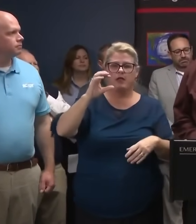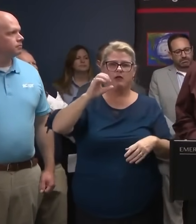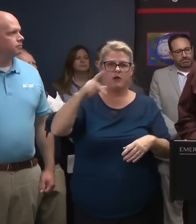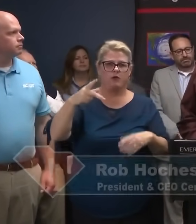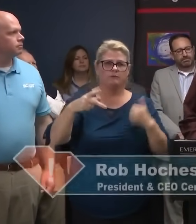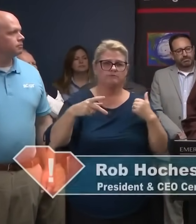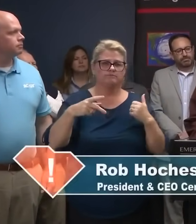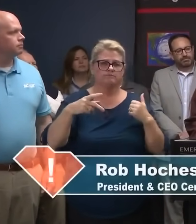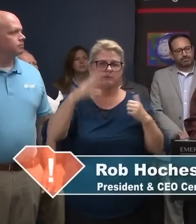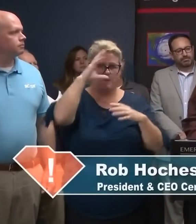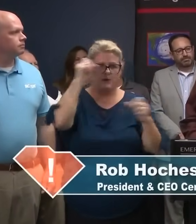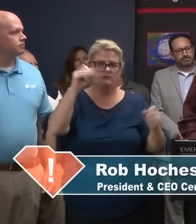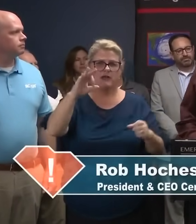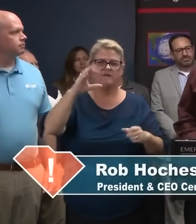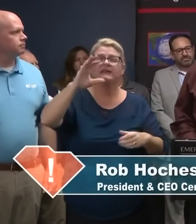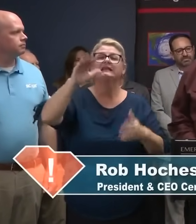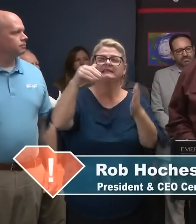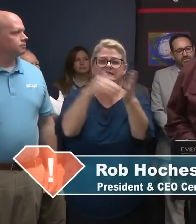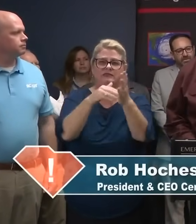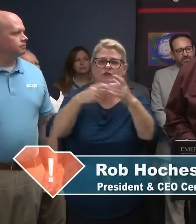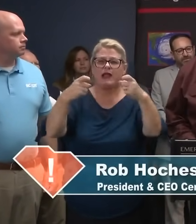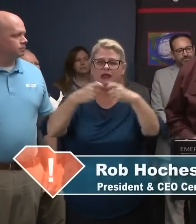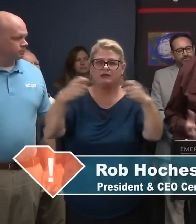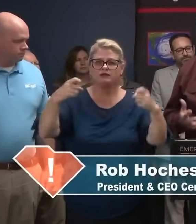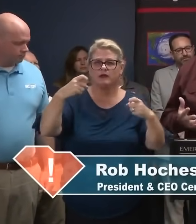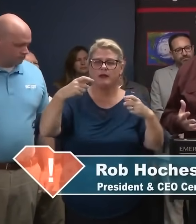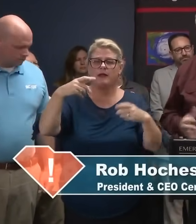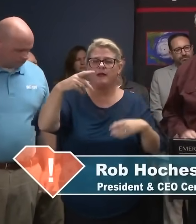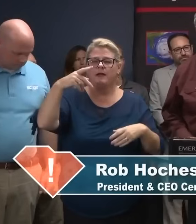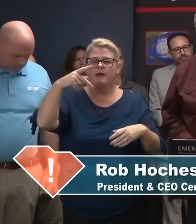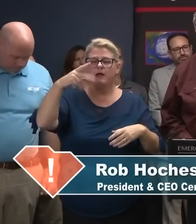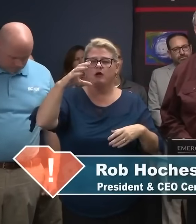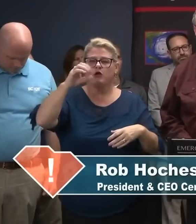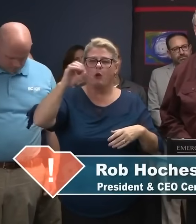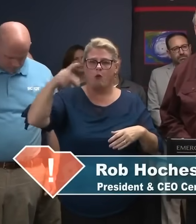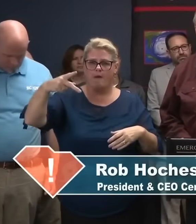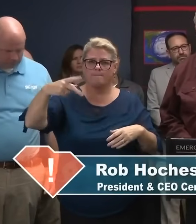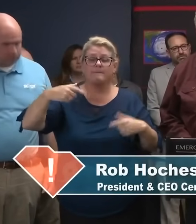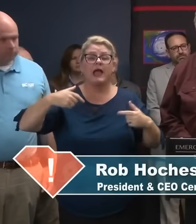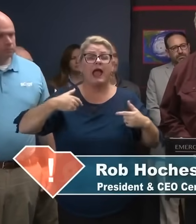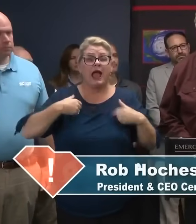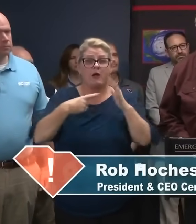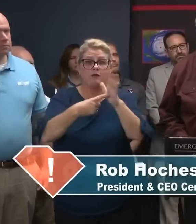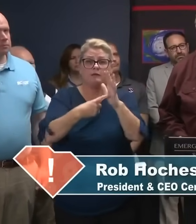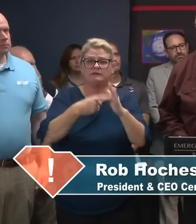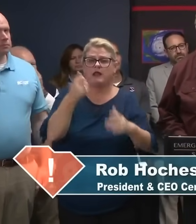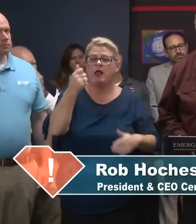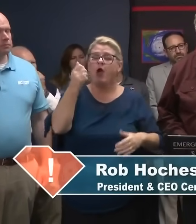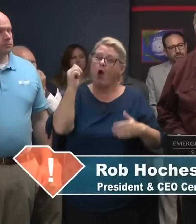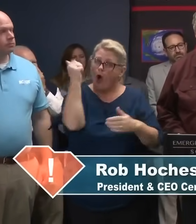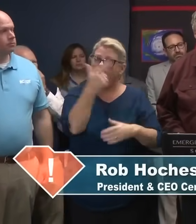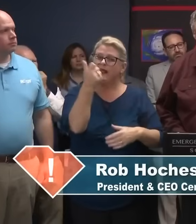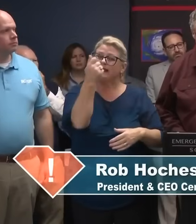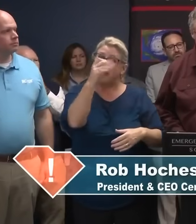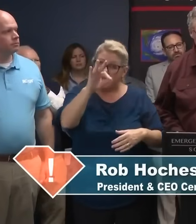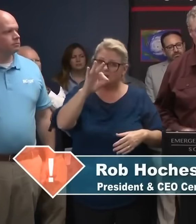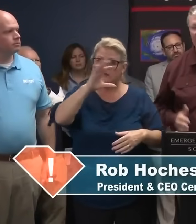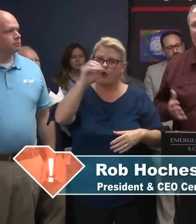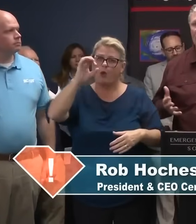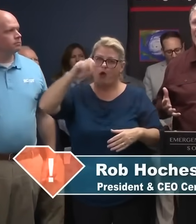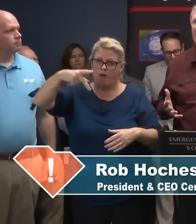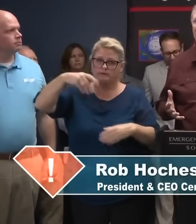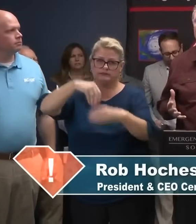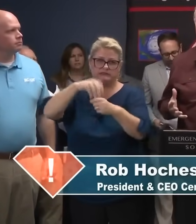Rob Hostetler, President of Central Electric Power Cooperative. I'm here representing all 19 electric cooperatives of South